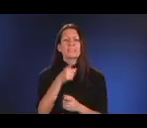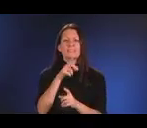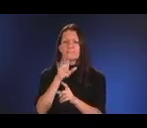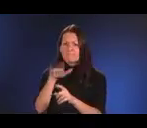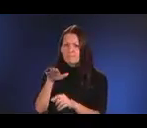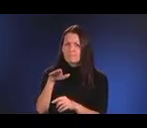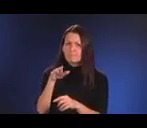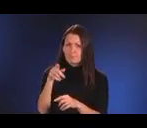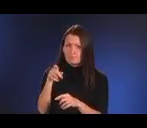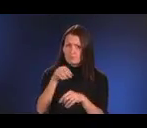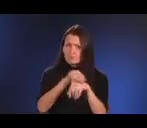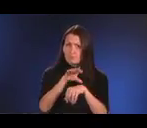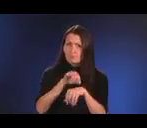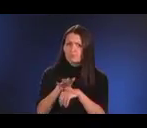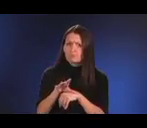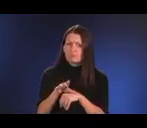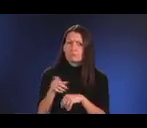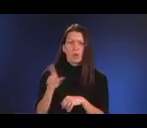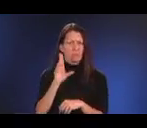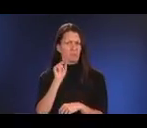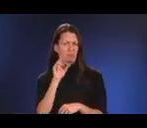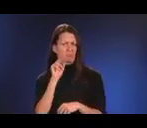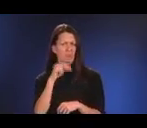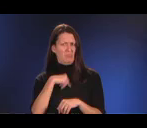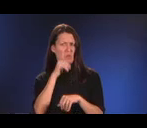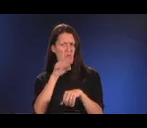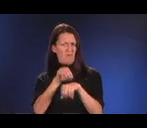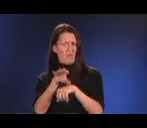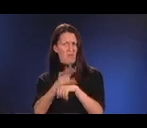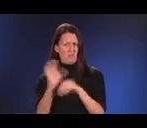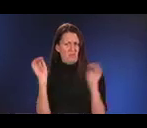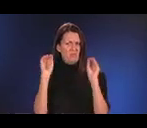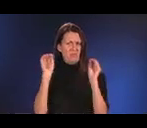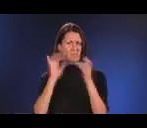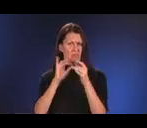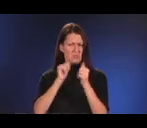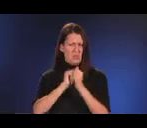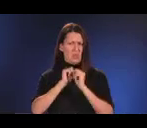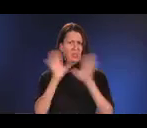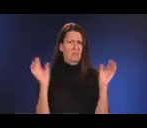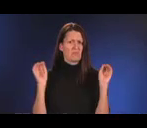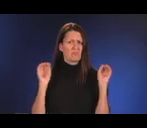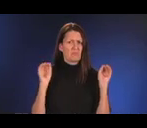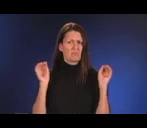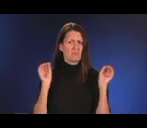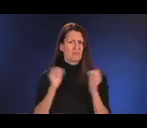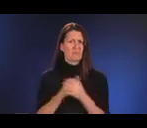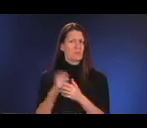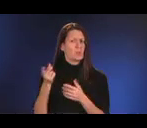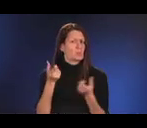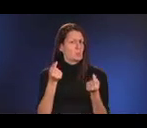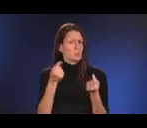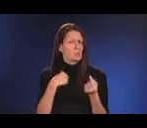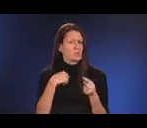You talk to Preston about this, and he says he's not advising anyone about anything, that he's merely listening